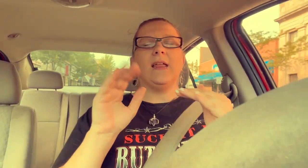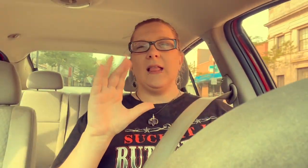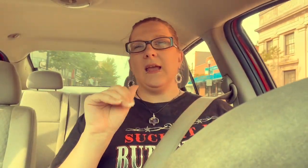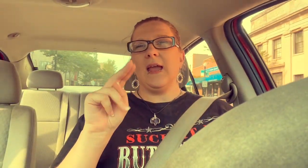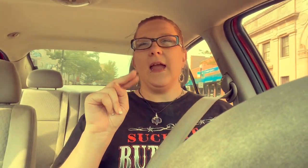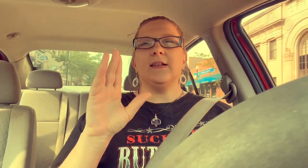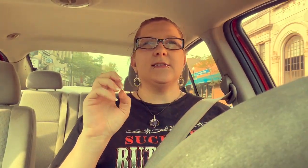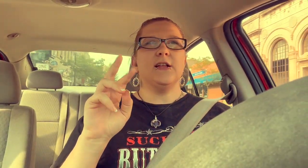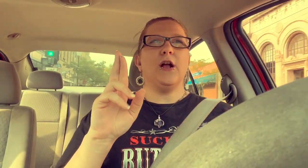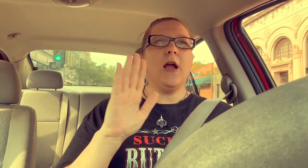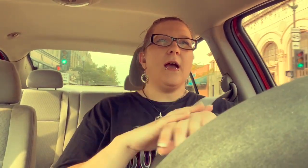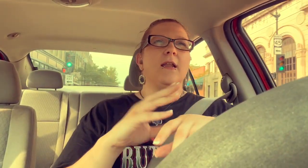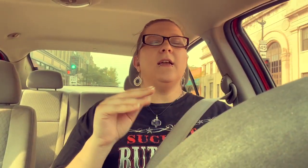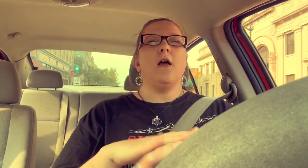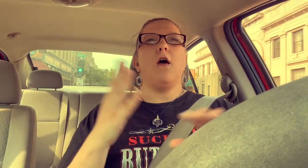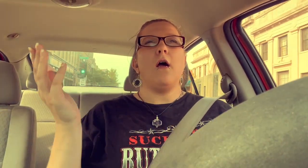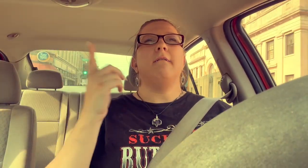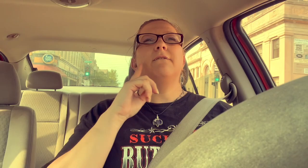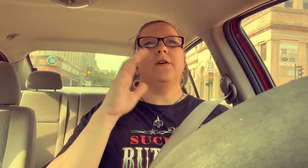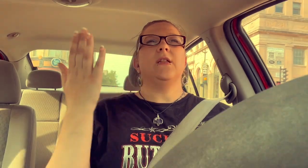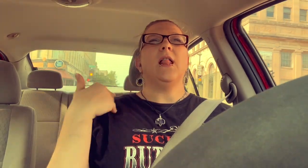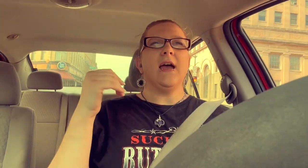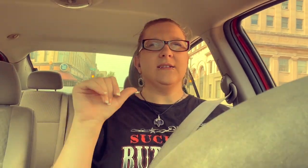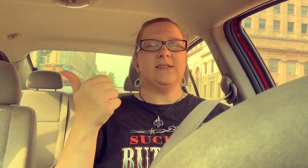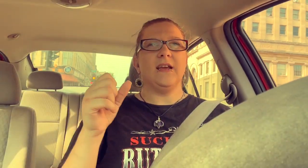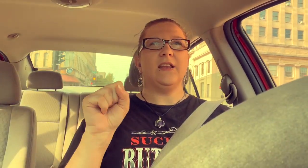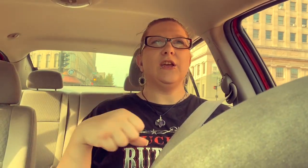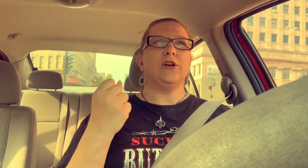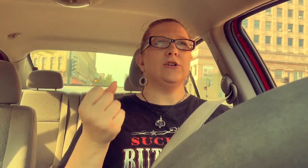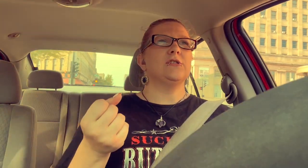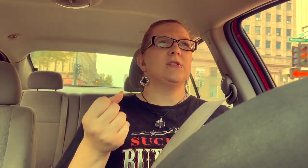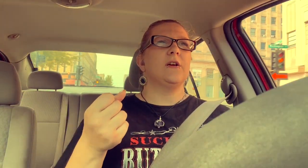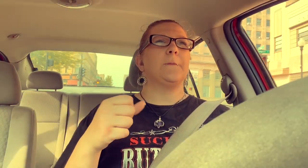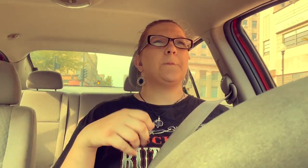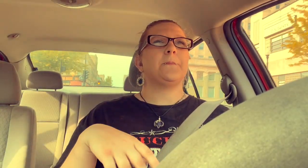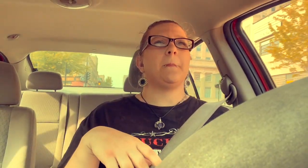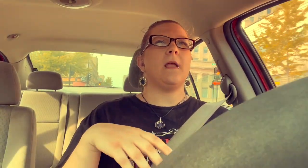battling cancer on and off for the last 10 years.